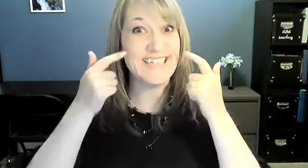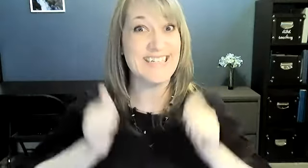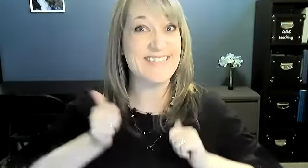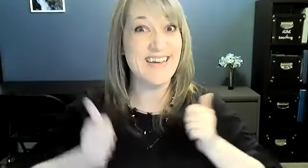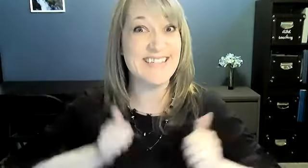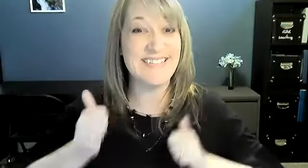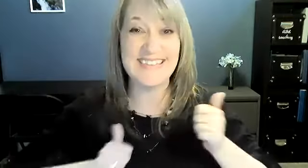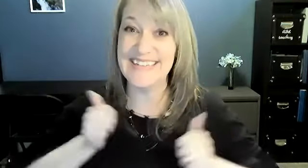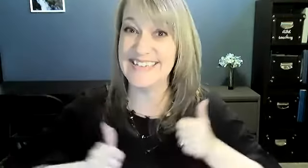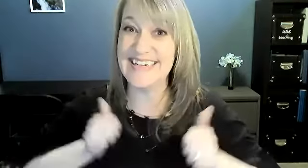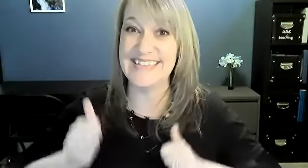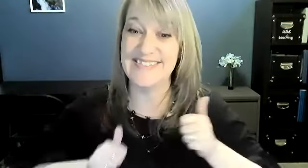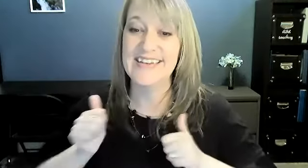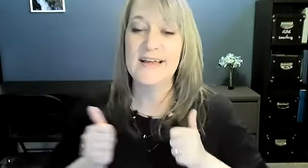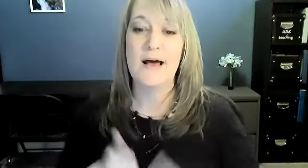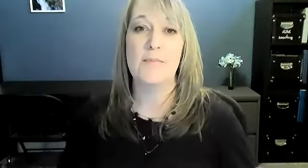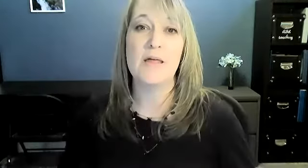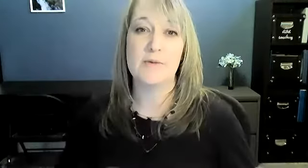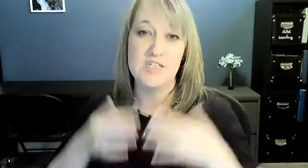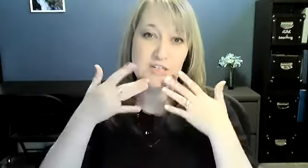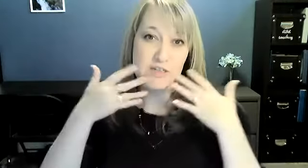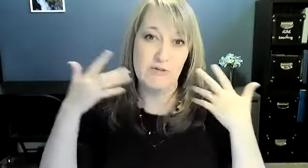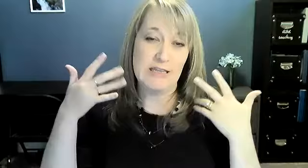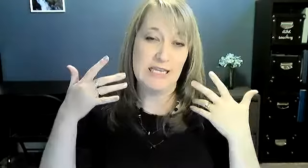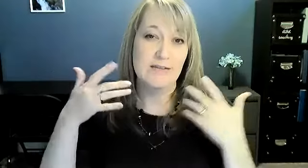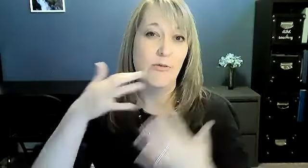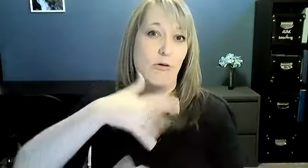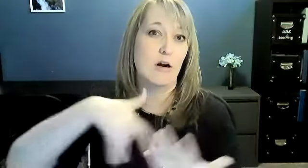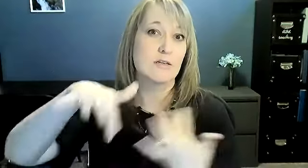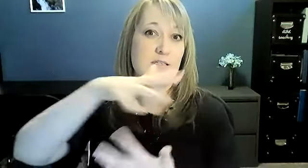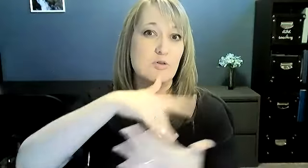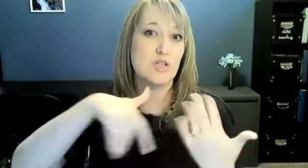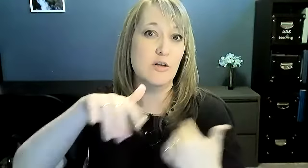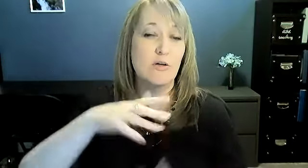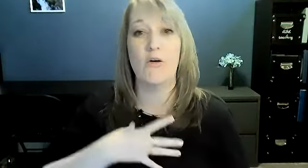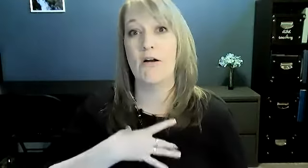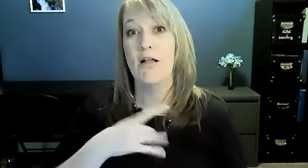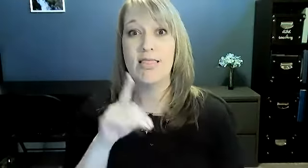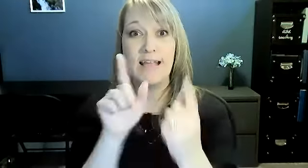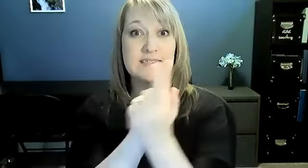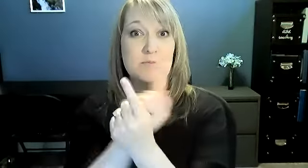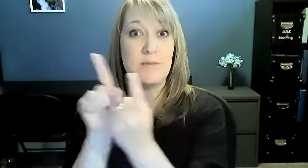it's positive, it's not aggressive. Otherwise, you can do friendly or social or likes